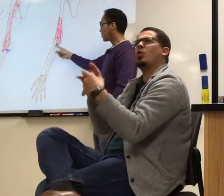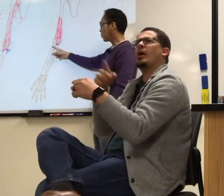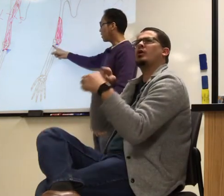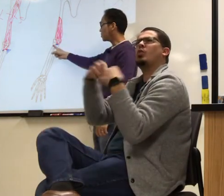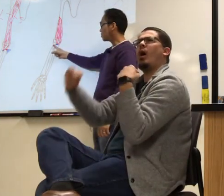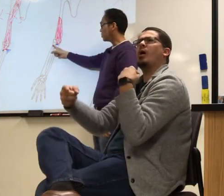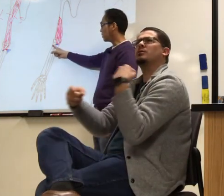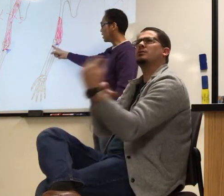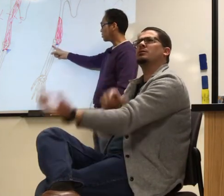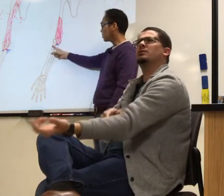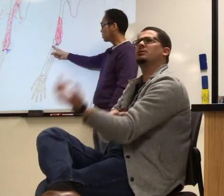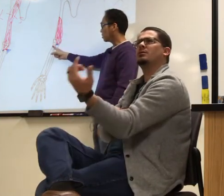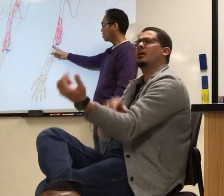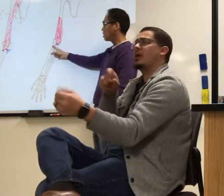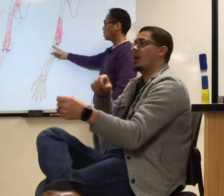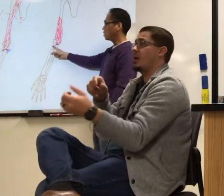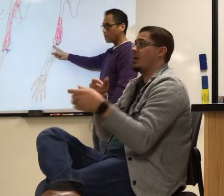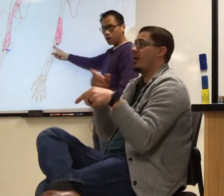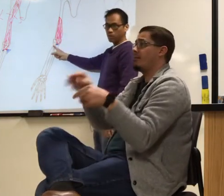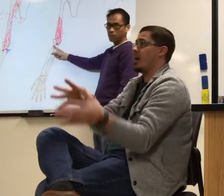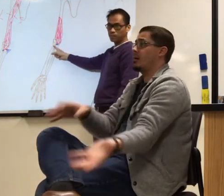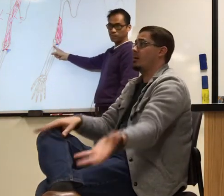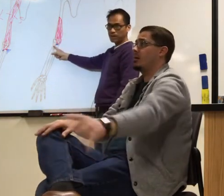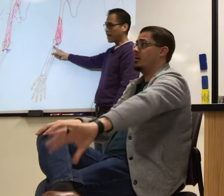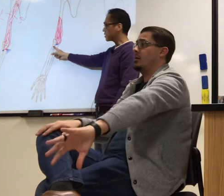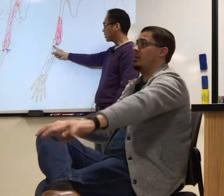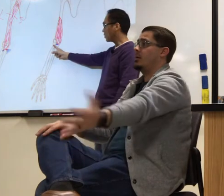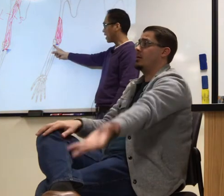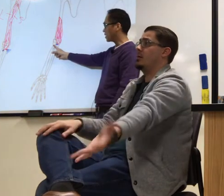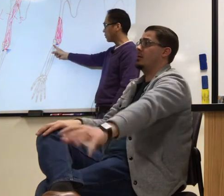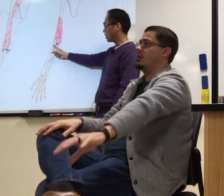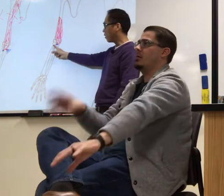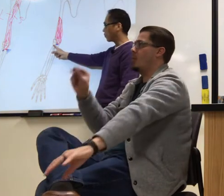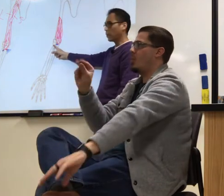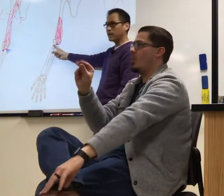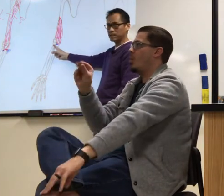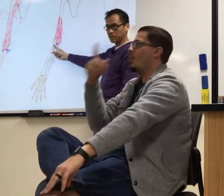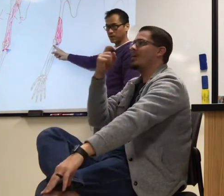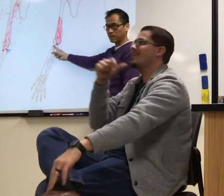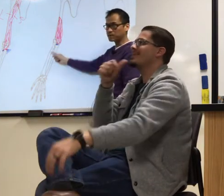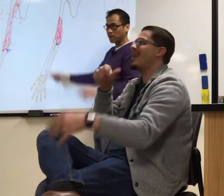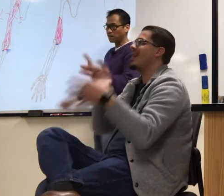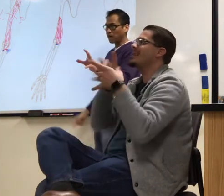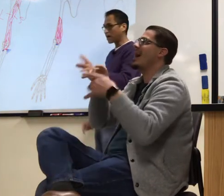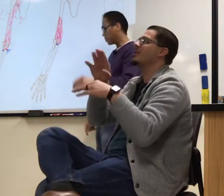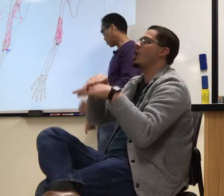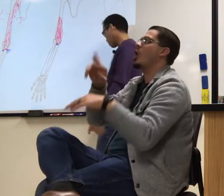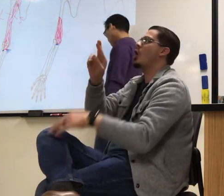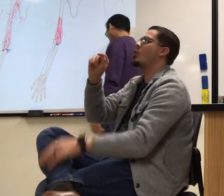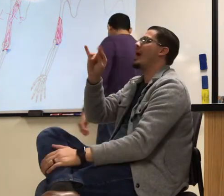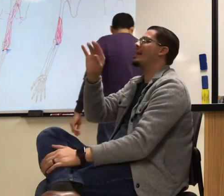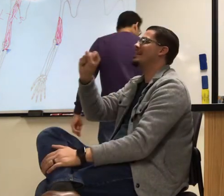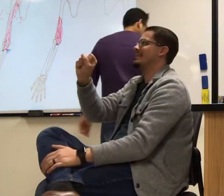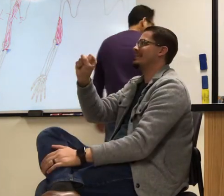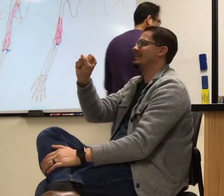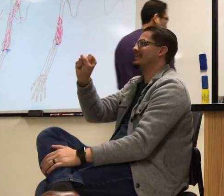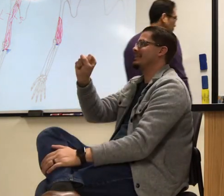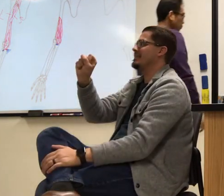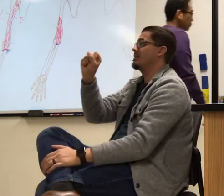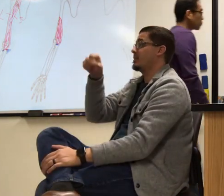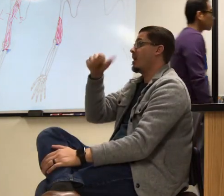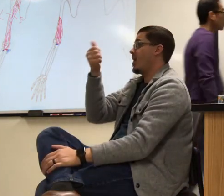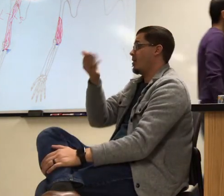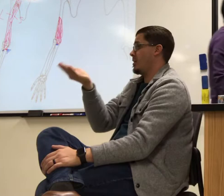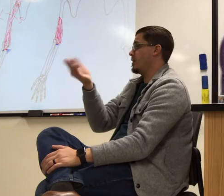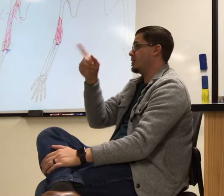it affect pronation, supination? No. It has no attachment on the radius bone. That's another fact you should generalize.